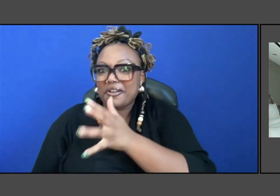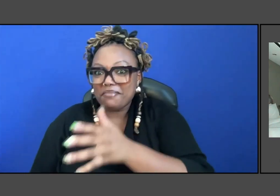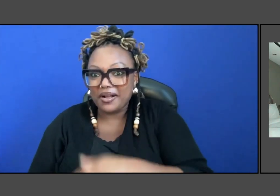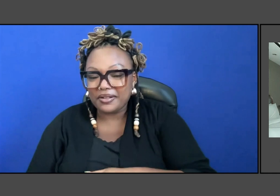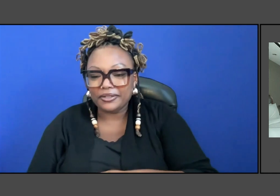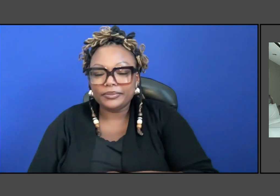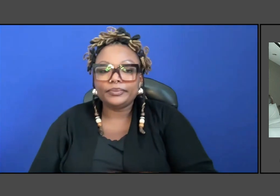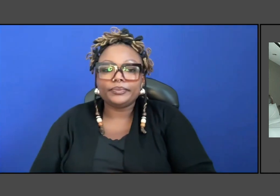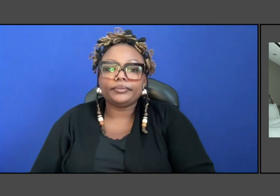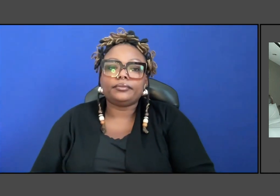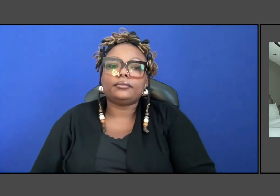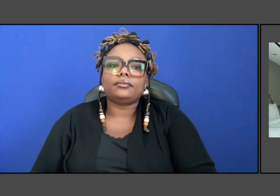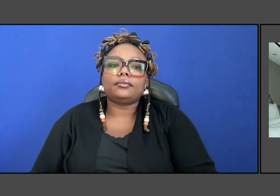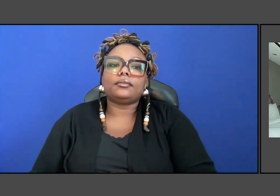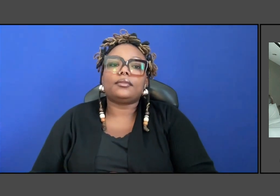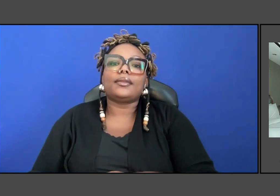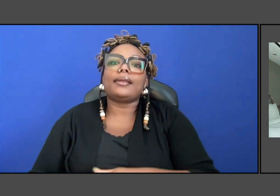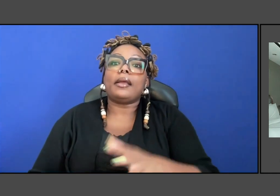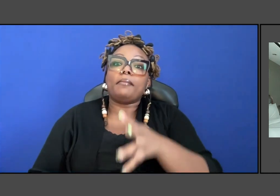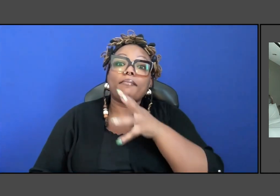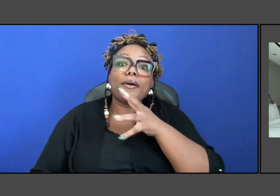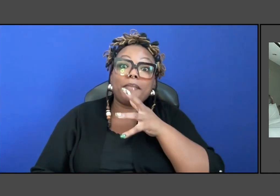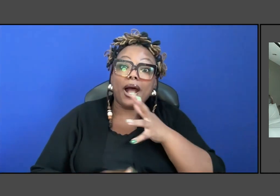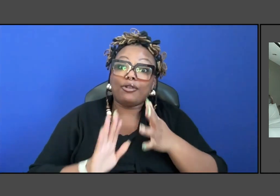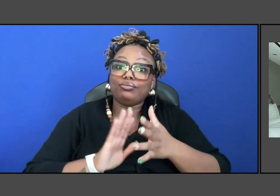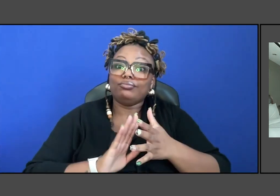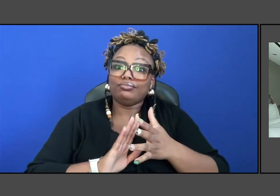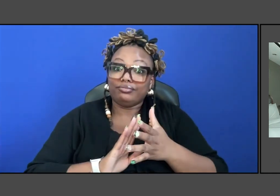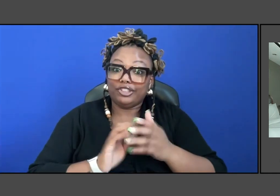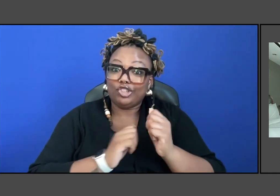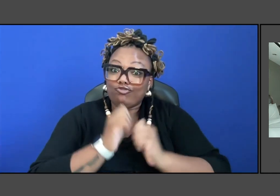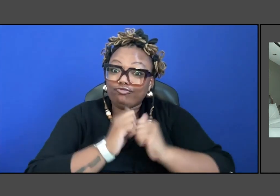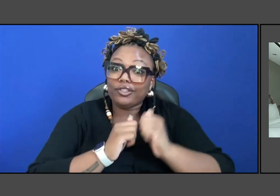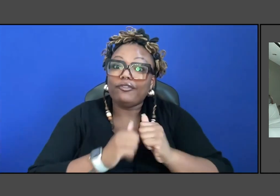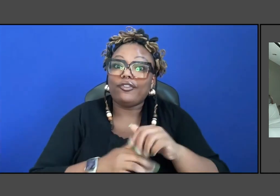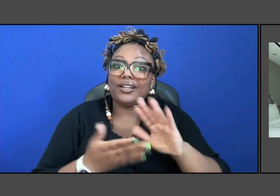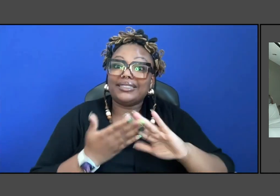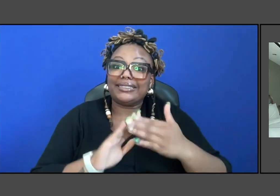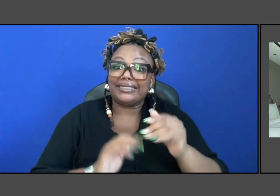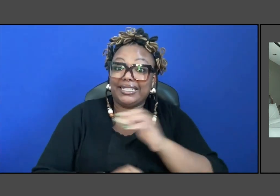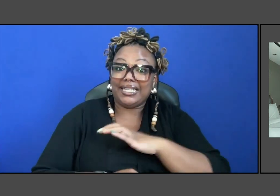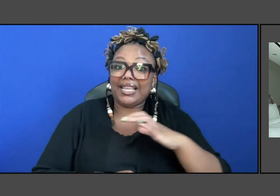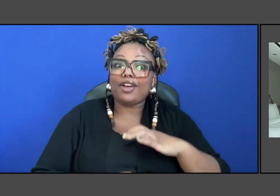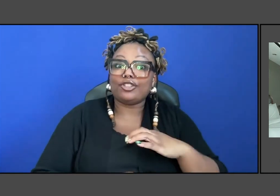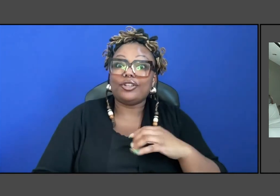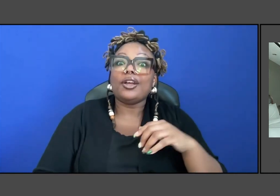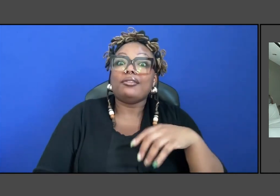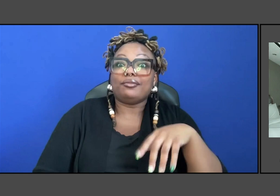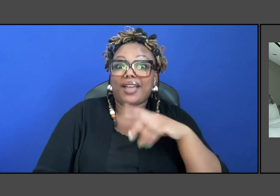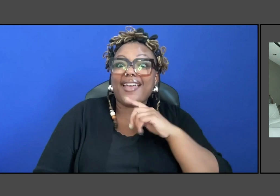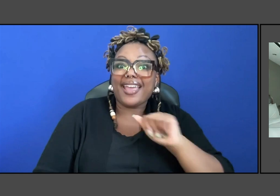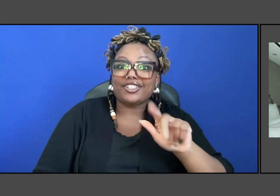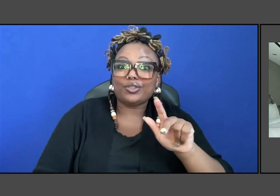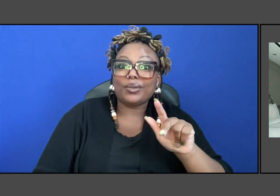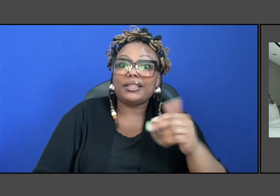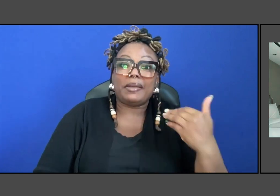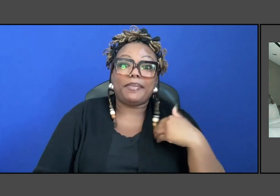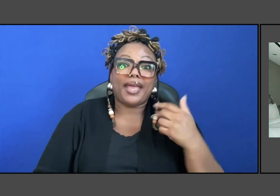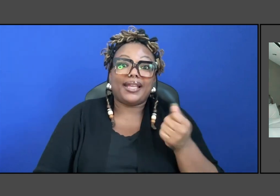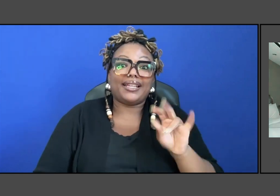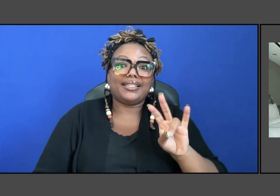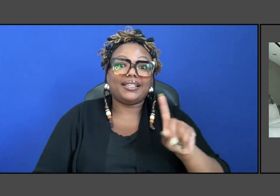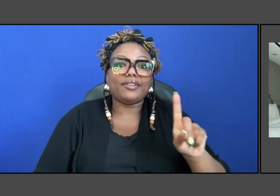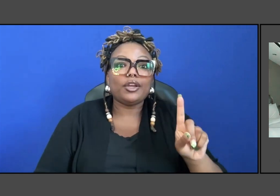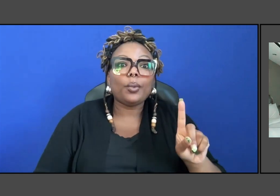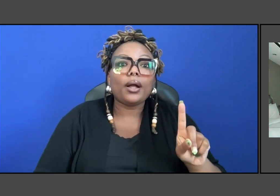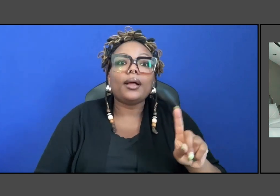eventually ran for city council when she was 23 years old in 1971, at a time before there were single member districts in San